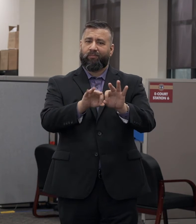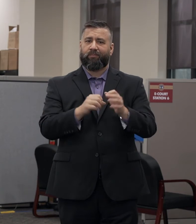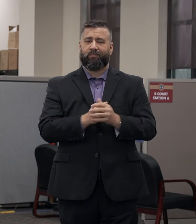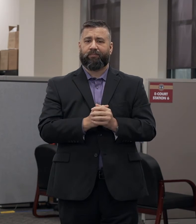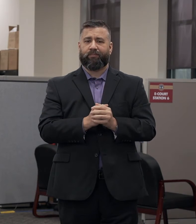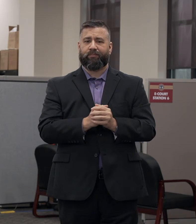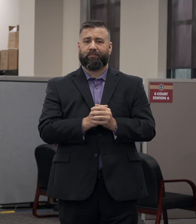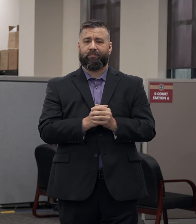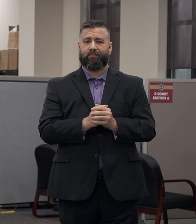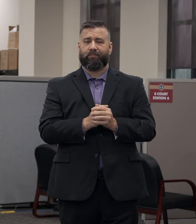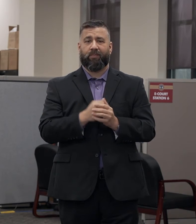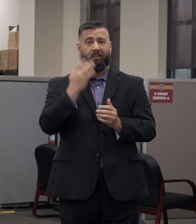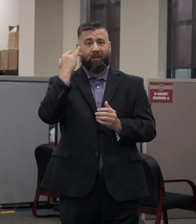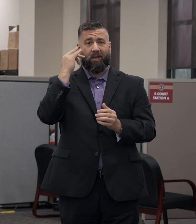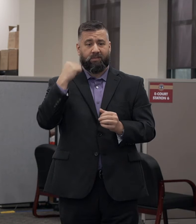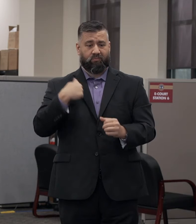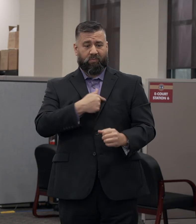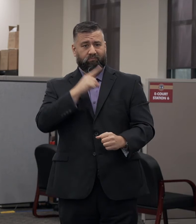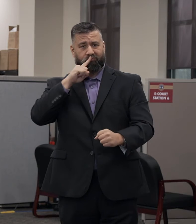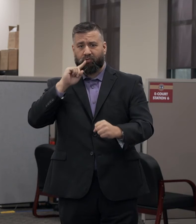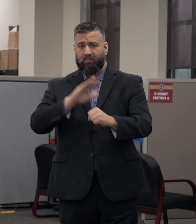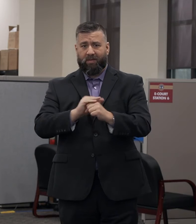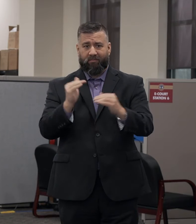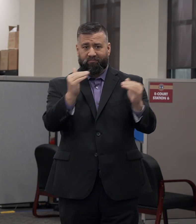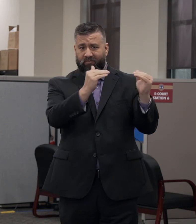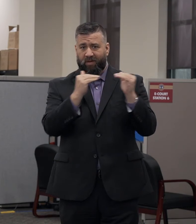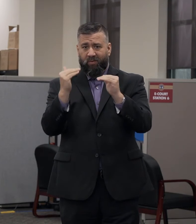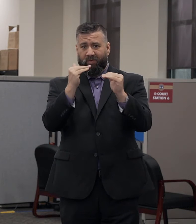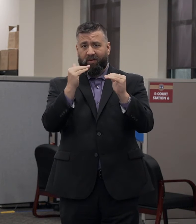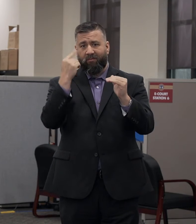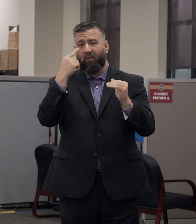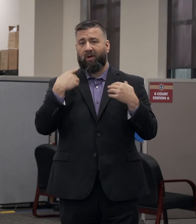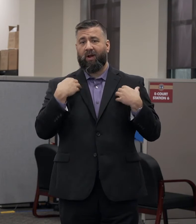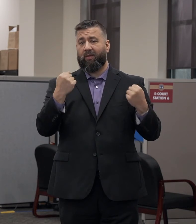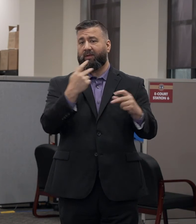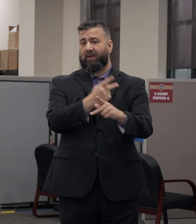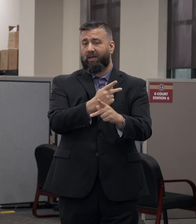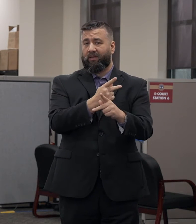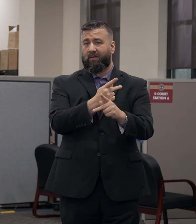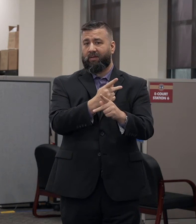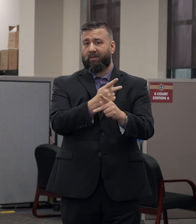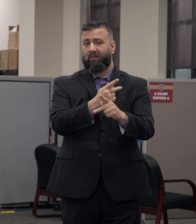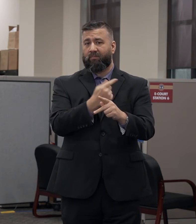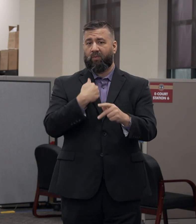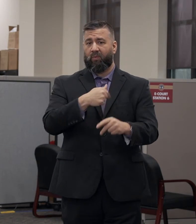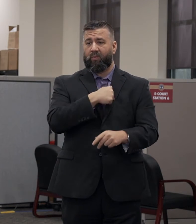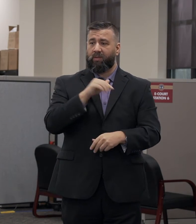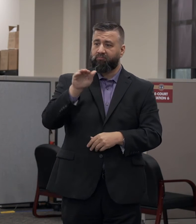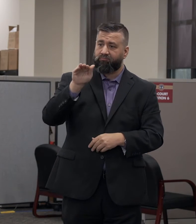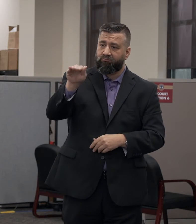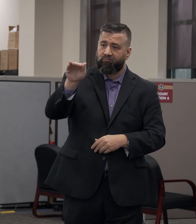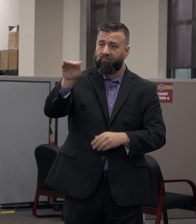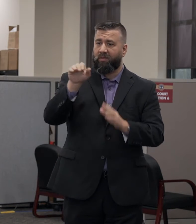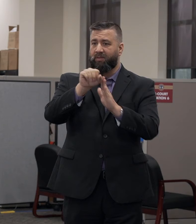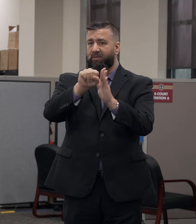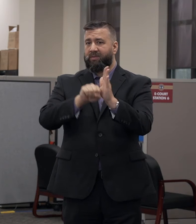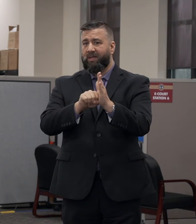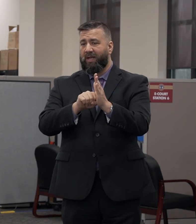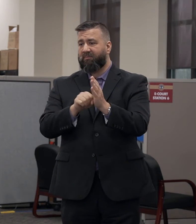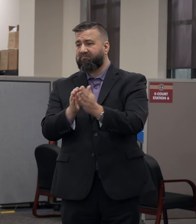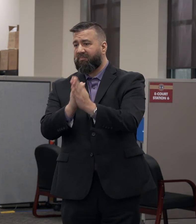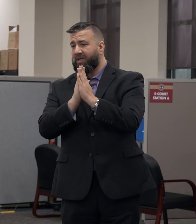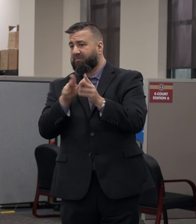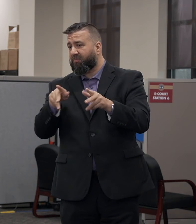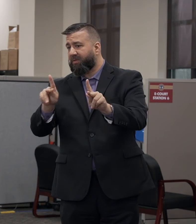Because we are committed to equity in healthcare in St. Louis County, we sought permission from the state to target zip codes and